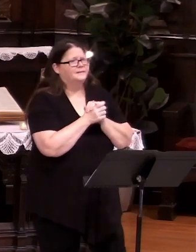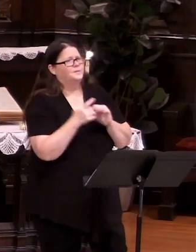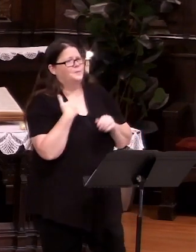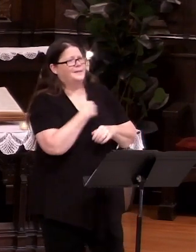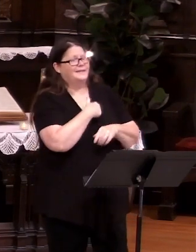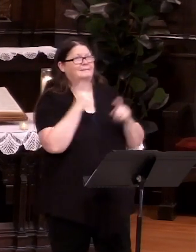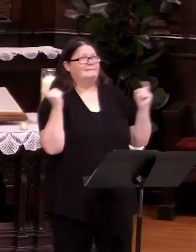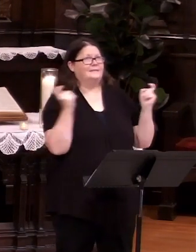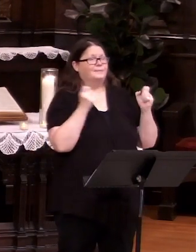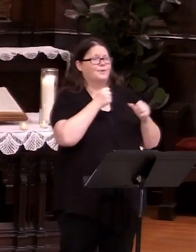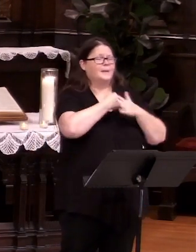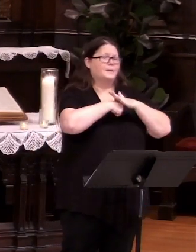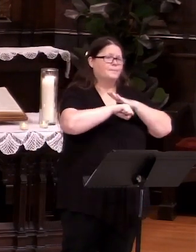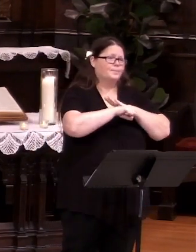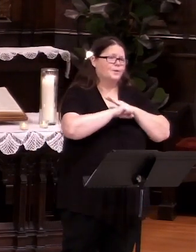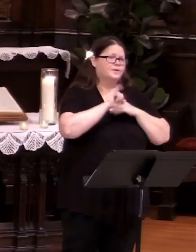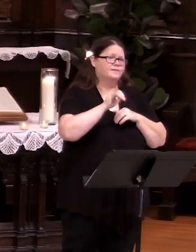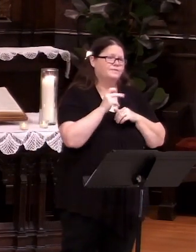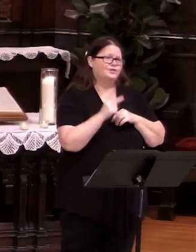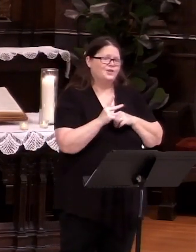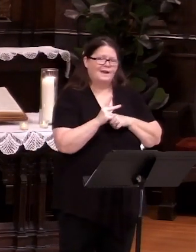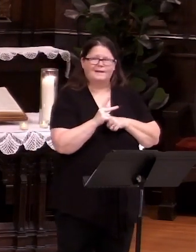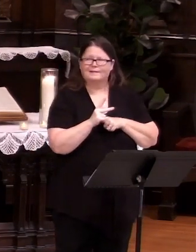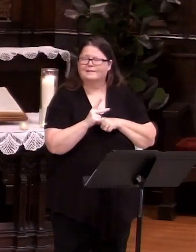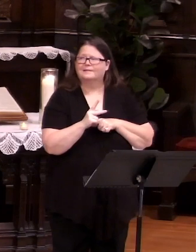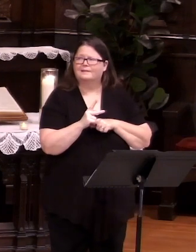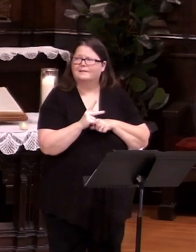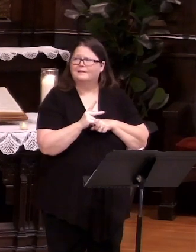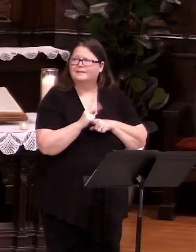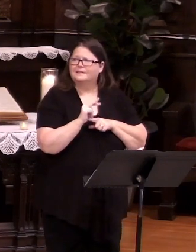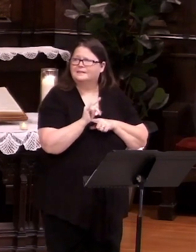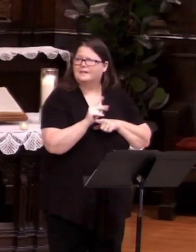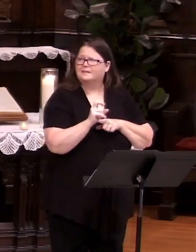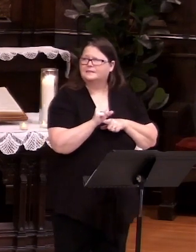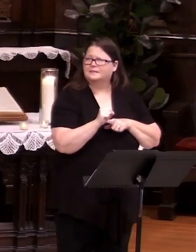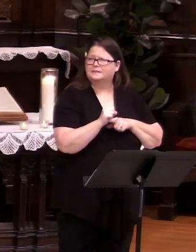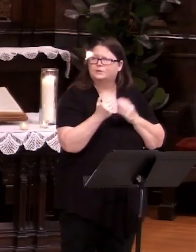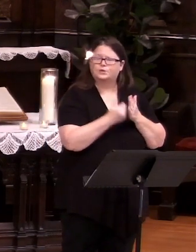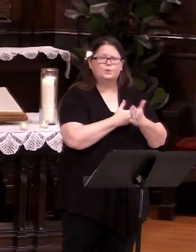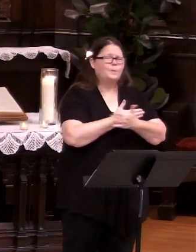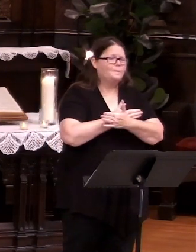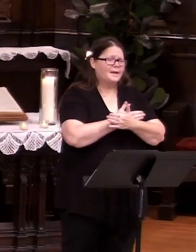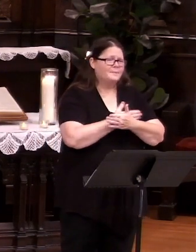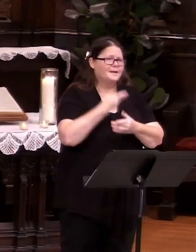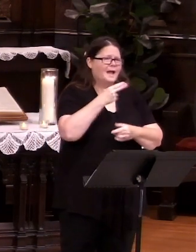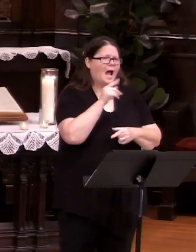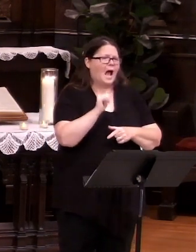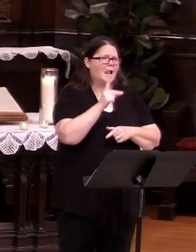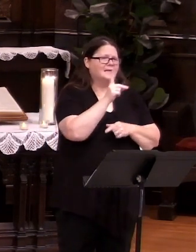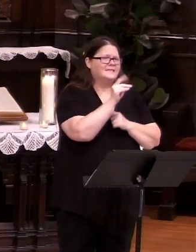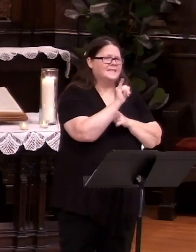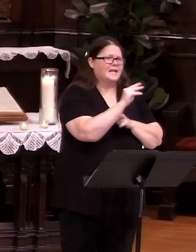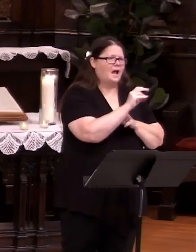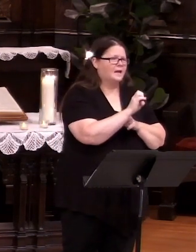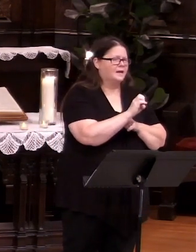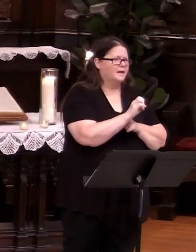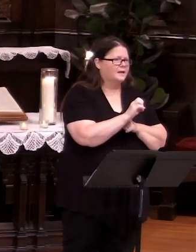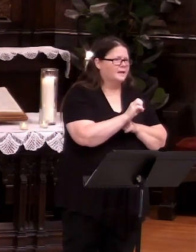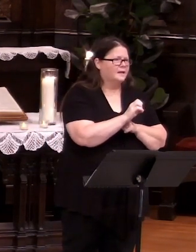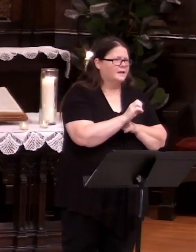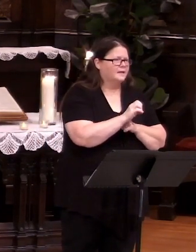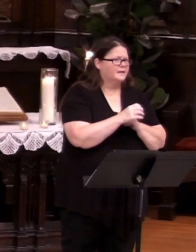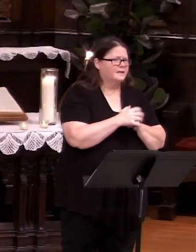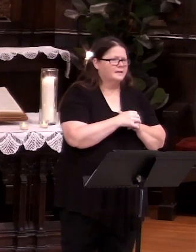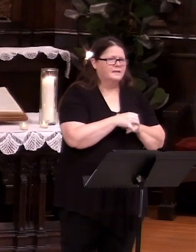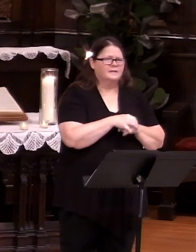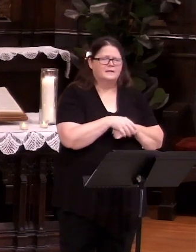with the birth of Jack Nielsen's new baby, Holly DeYoung. I thought maybe she was here. Holly